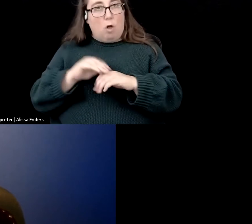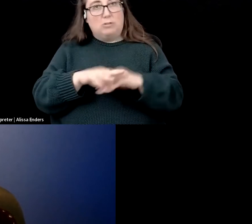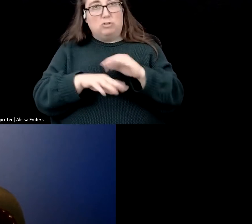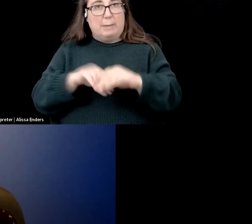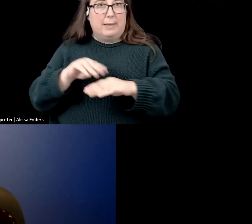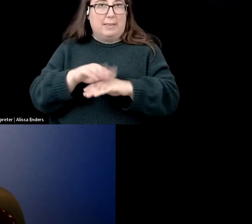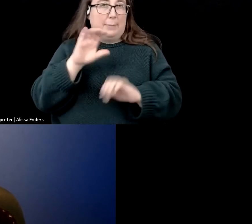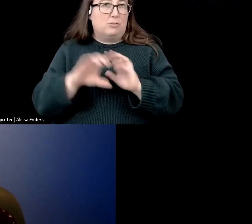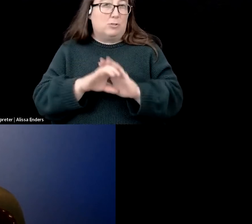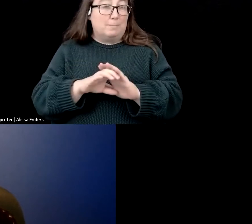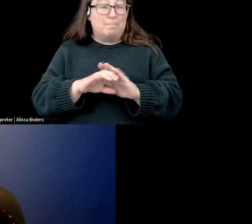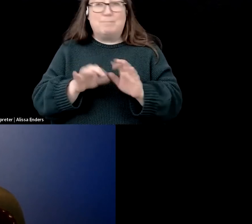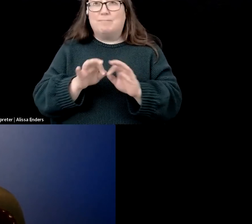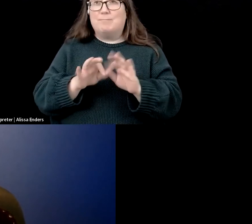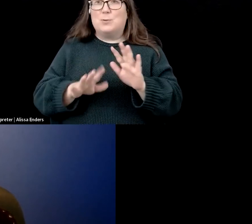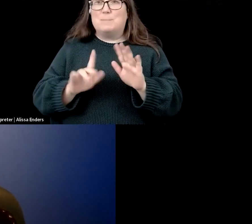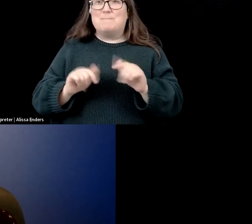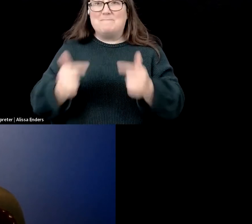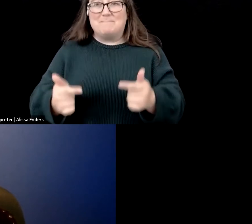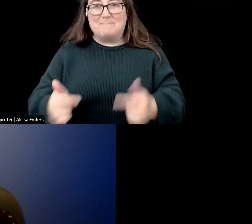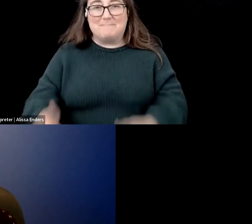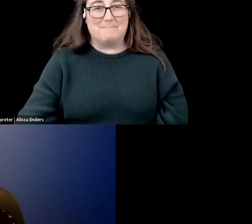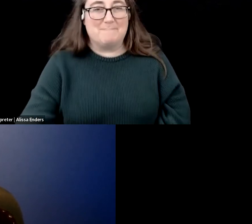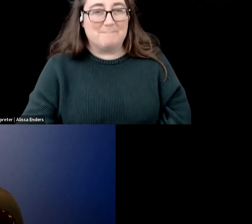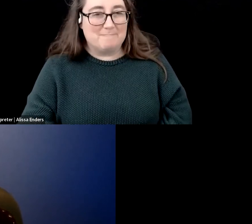what the discourse is. I don't know if that gets it.